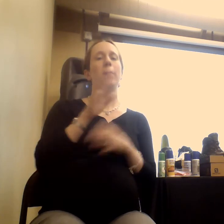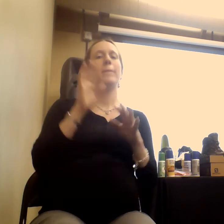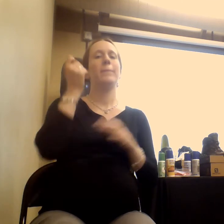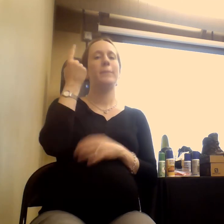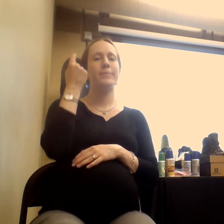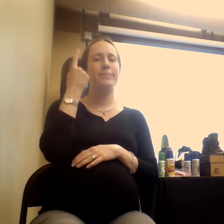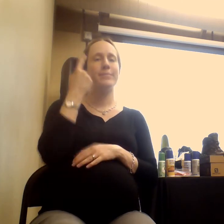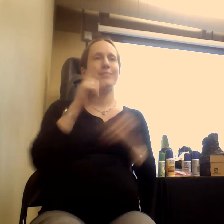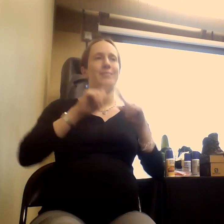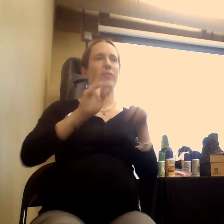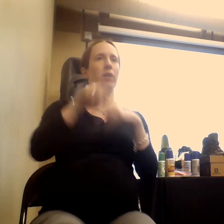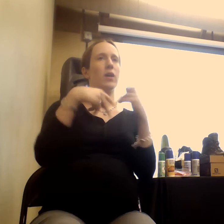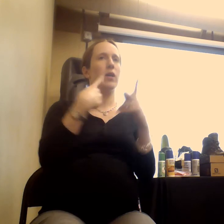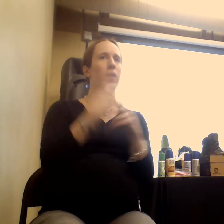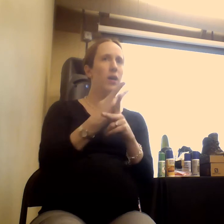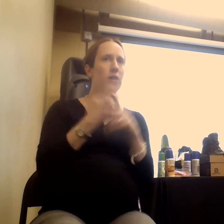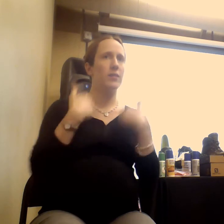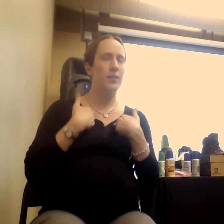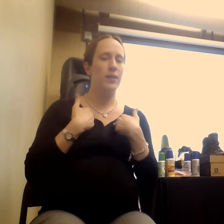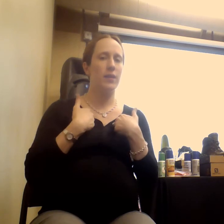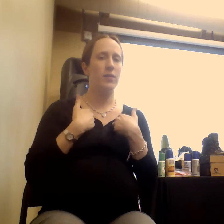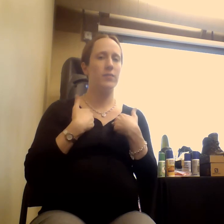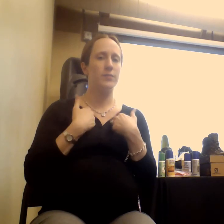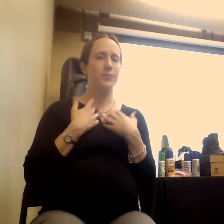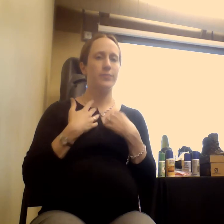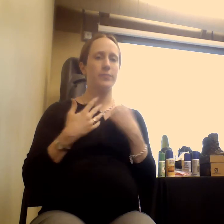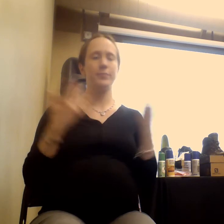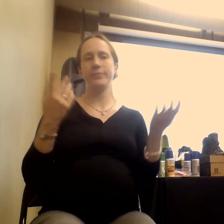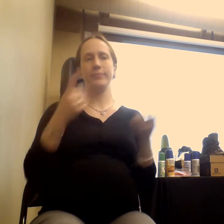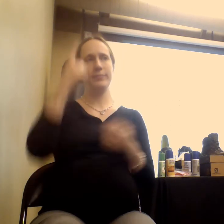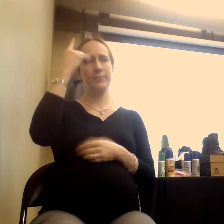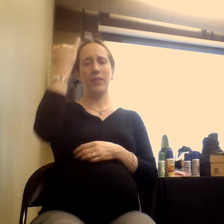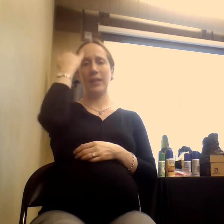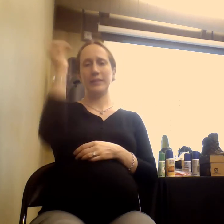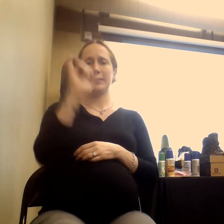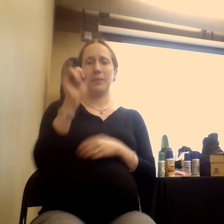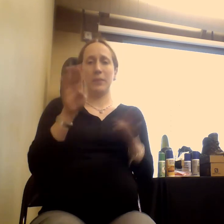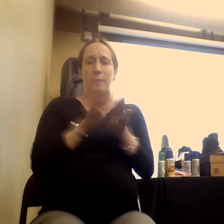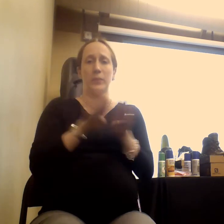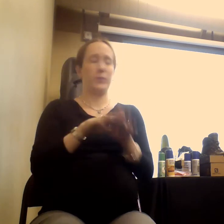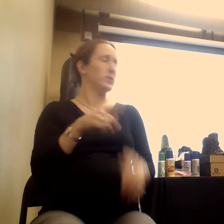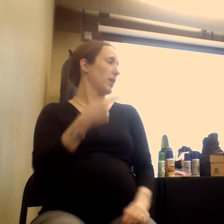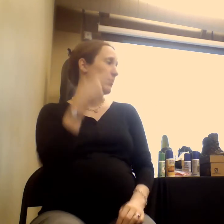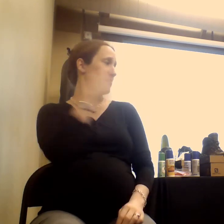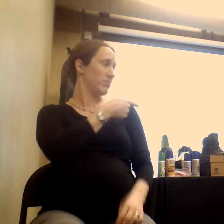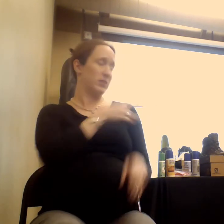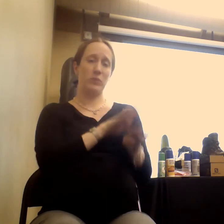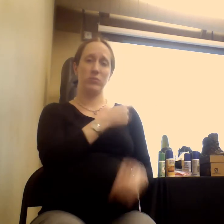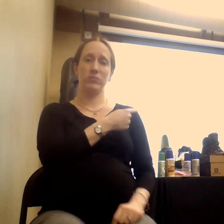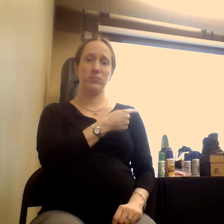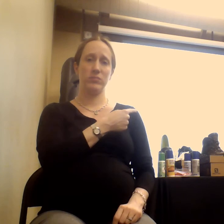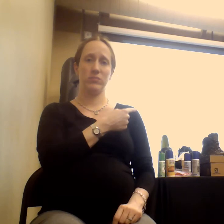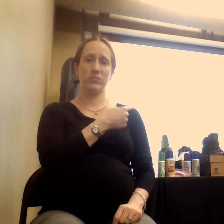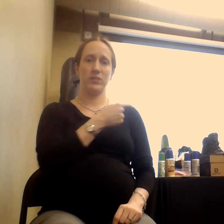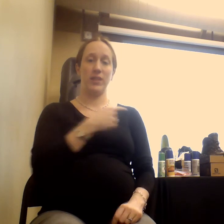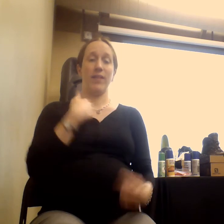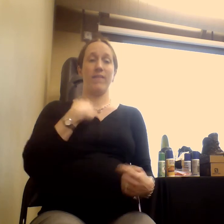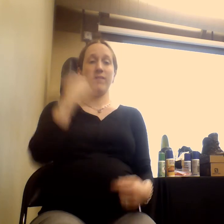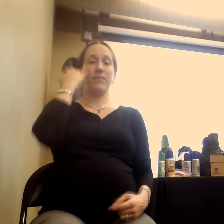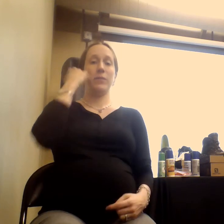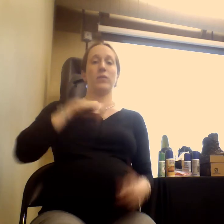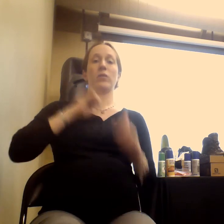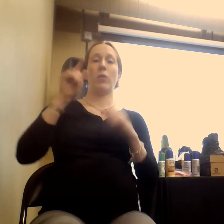But think of it just like the boots. I would not take that boot to Big Bend because of the chance that cactus would go through the